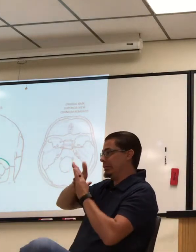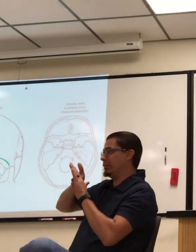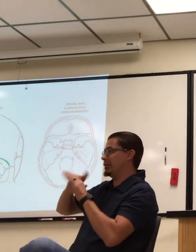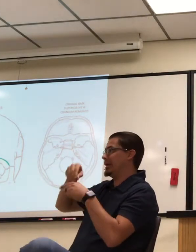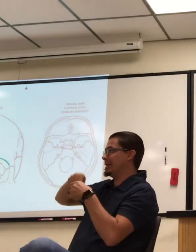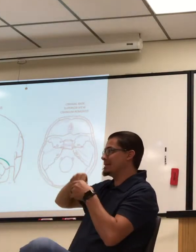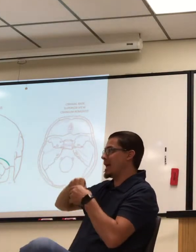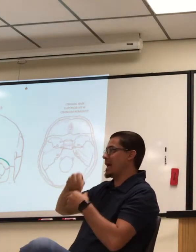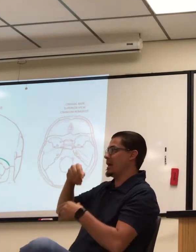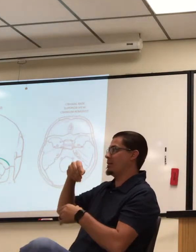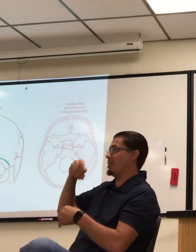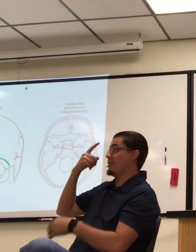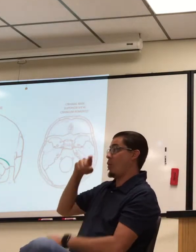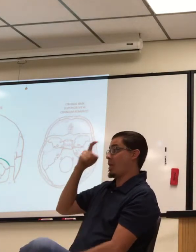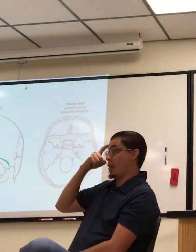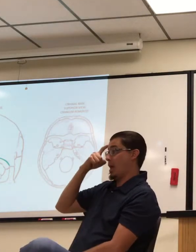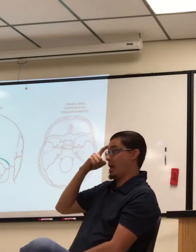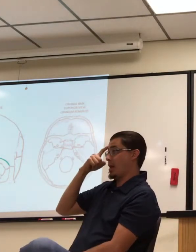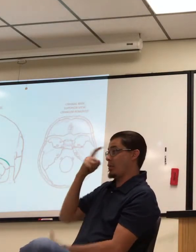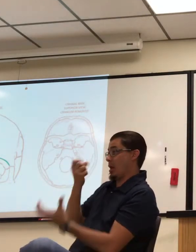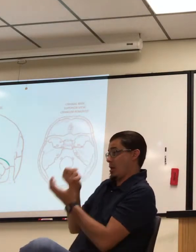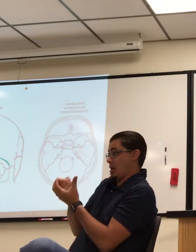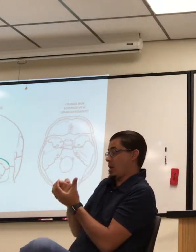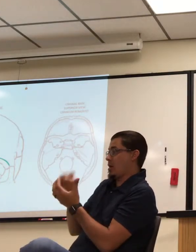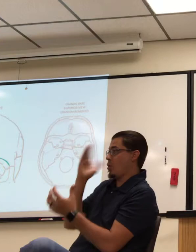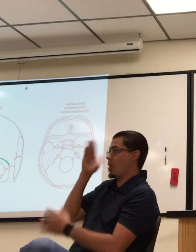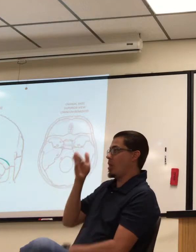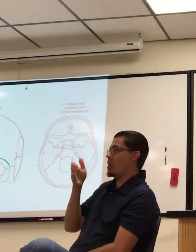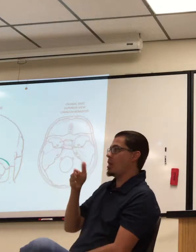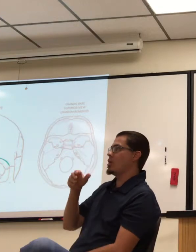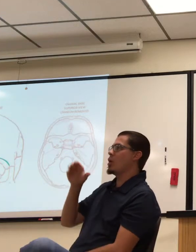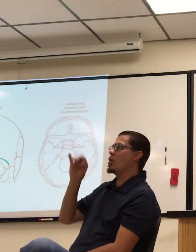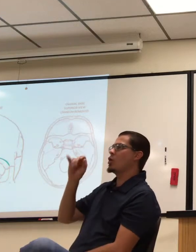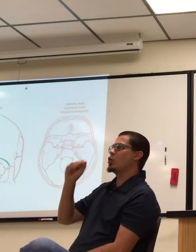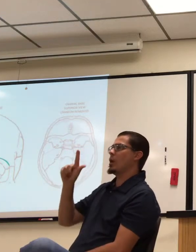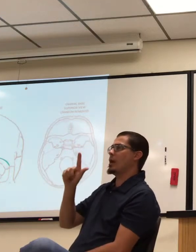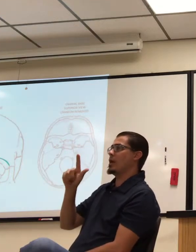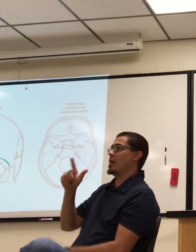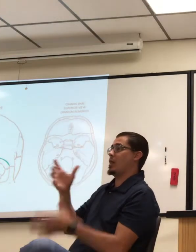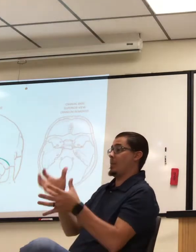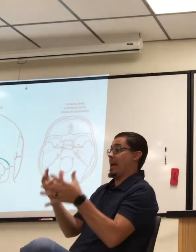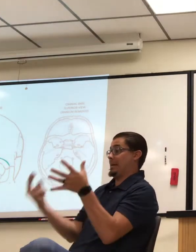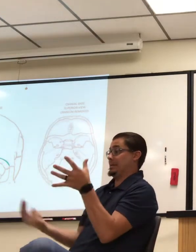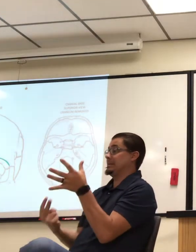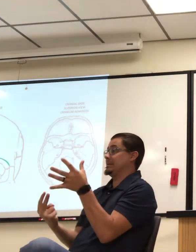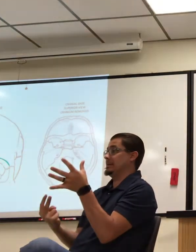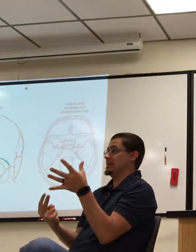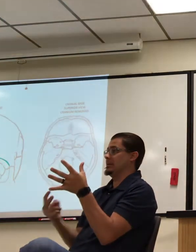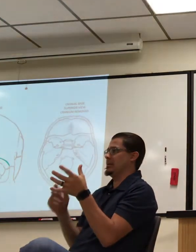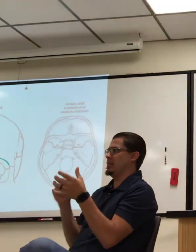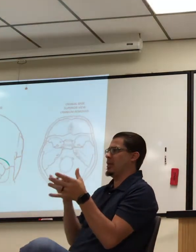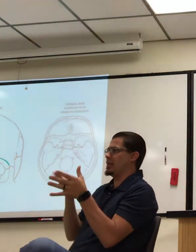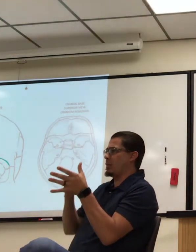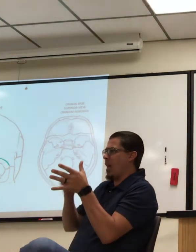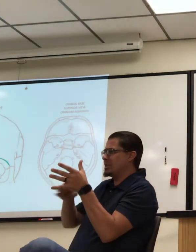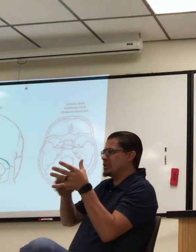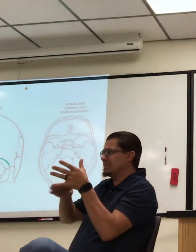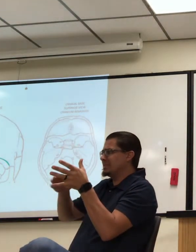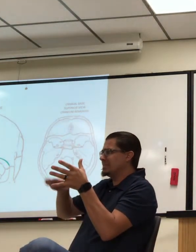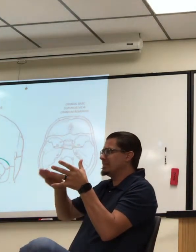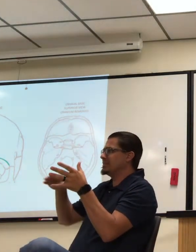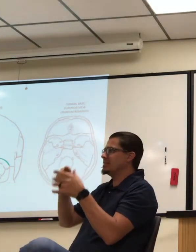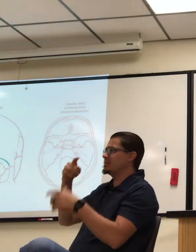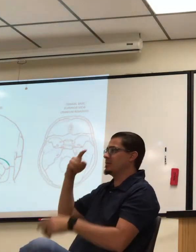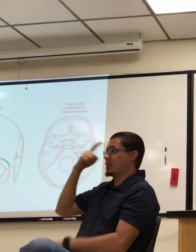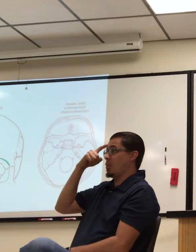sits in them. Fossa means suppression. So if you look at the cranial base, superior view, there's all these depressions in there where the